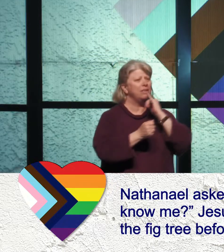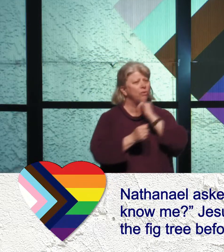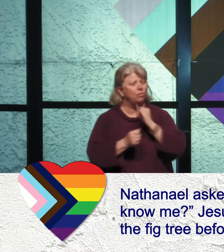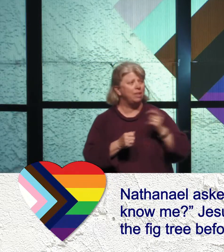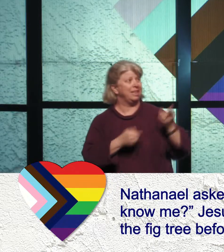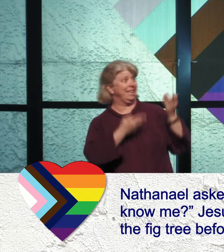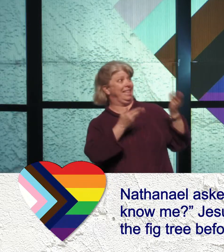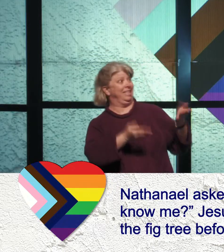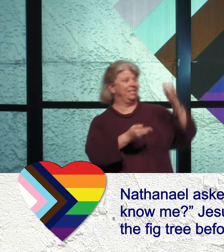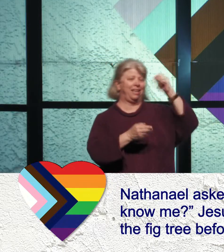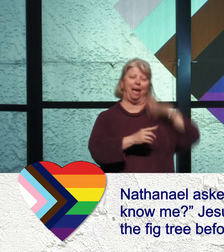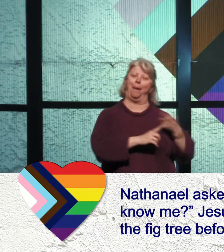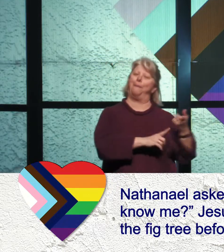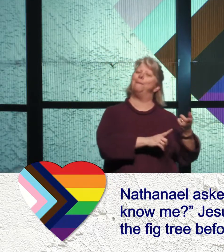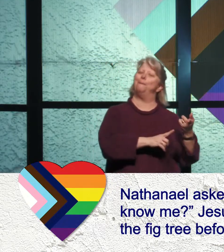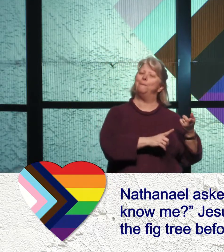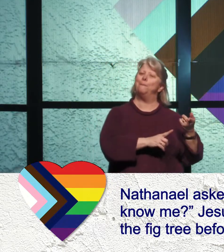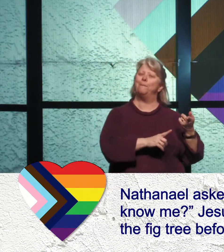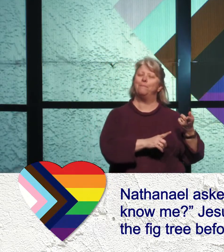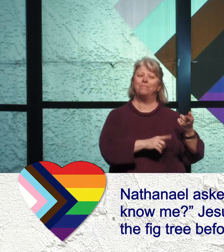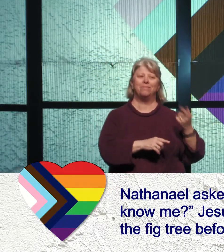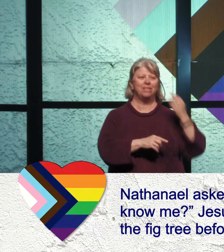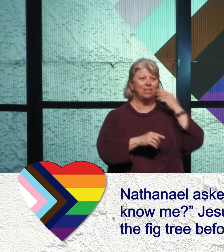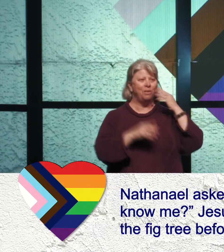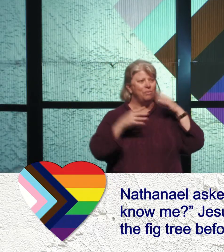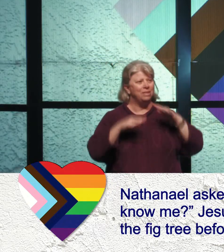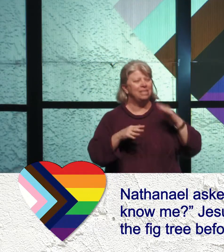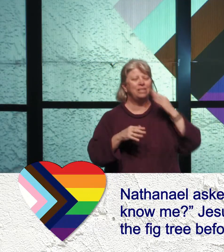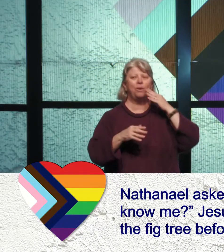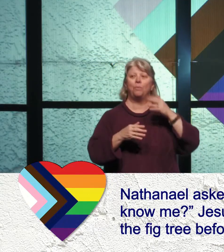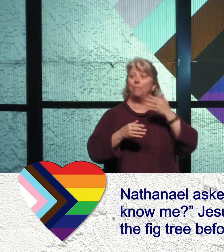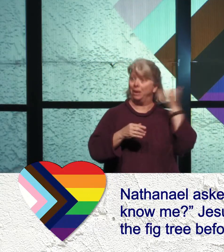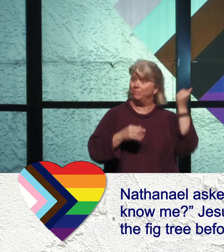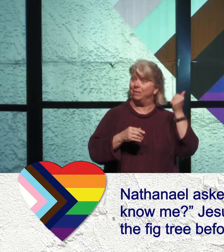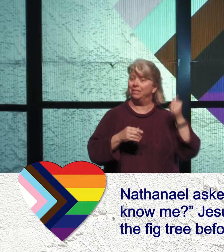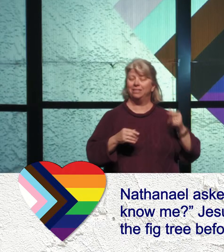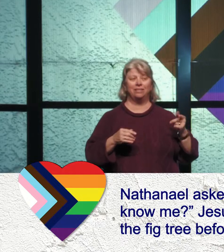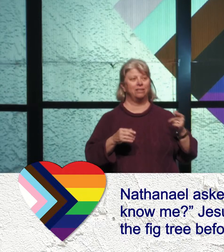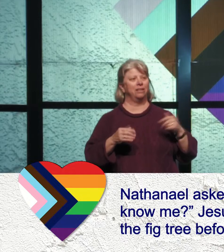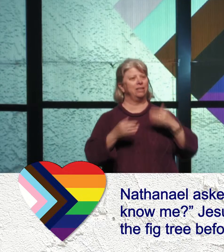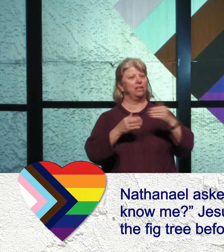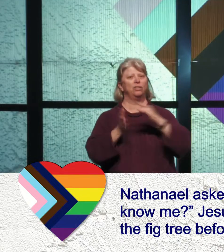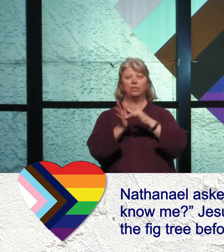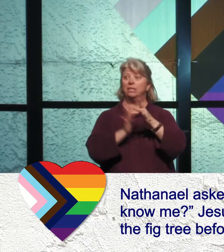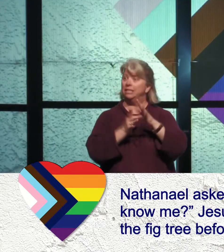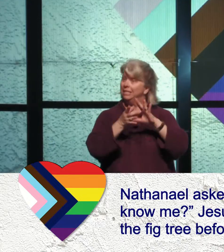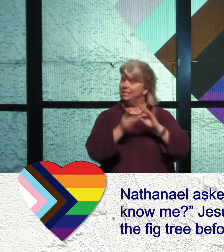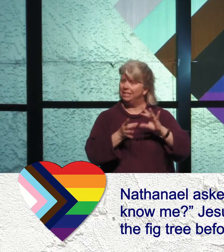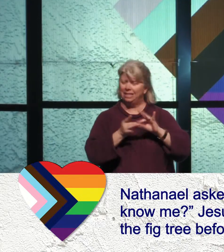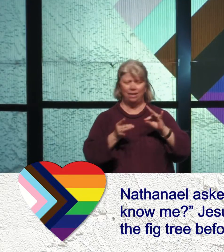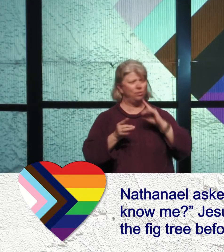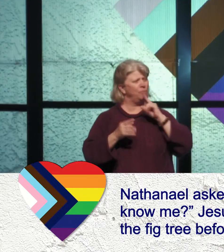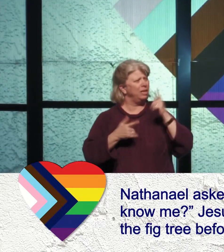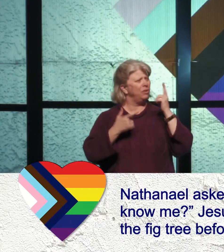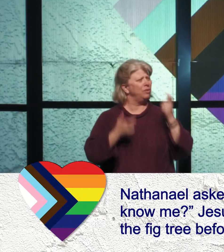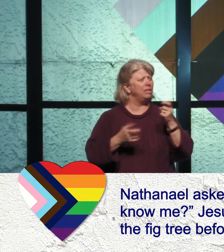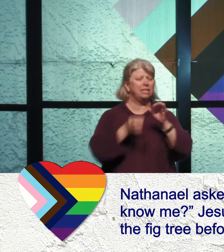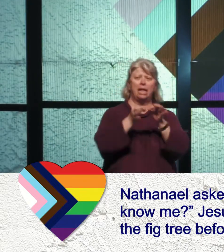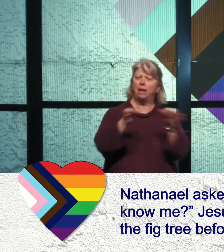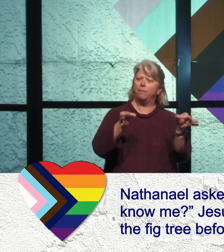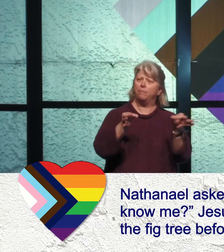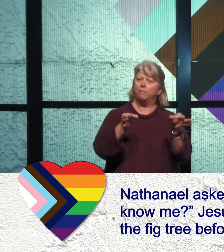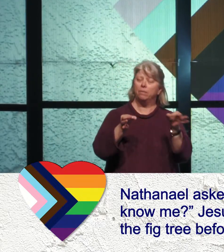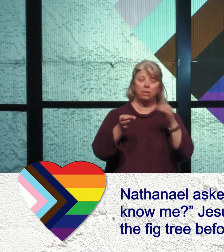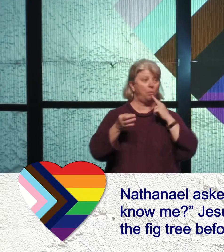the guy. Like, no deceit. He wants what's best. And then Jesus says this really interesting statement. He